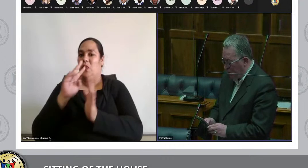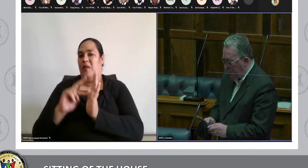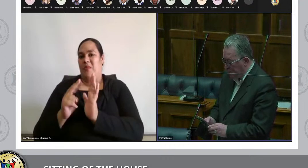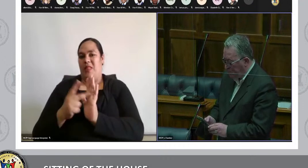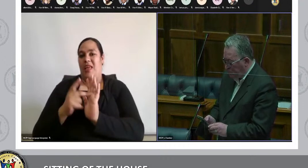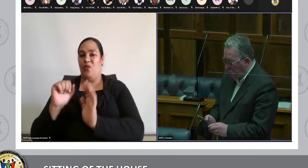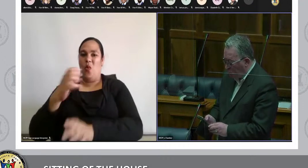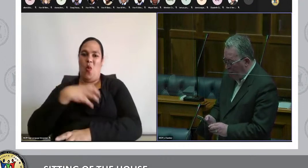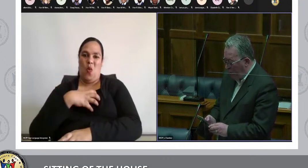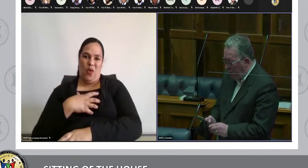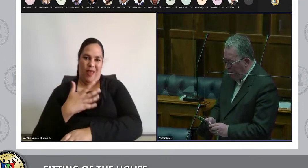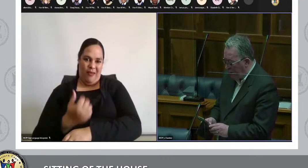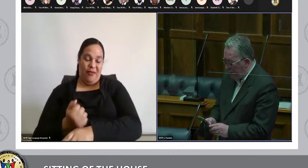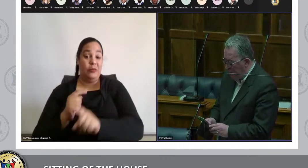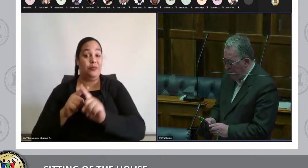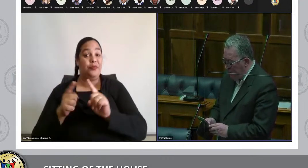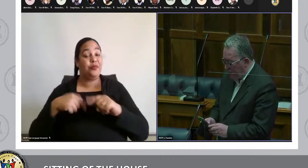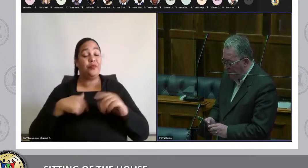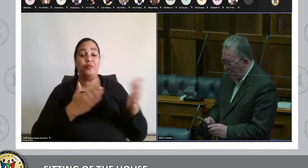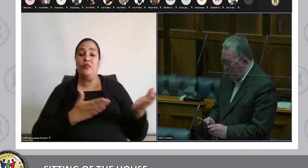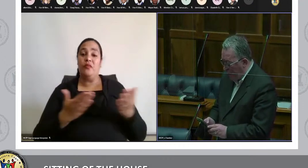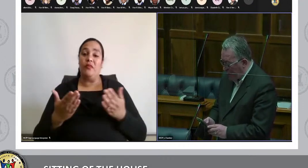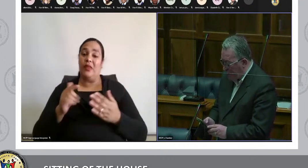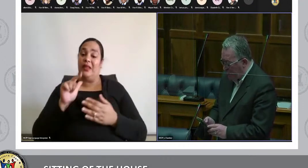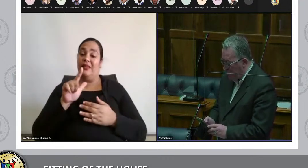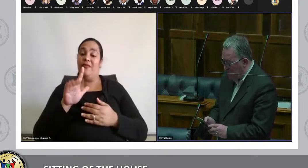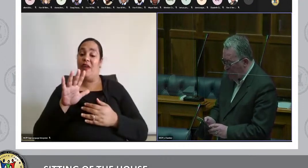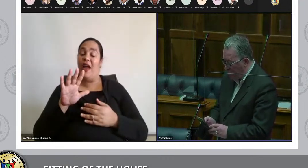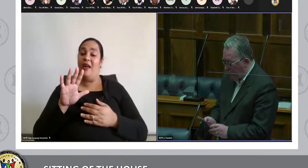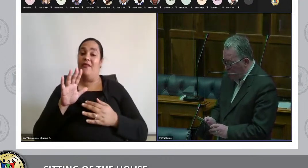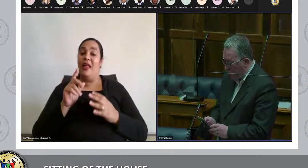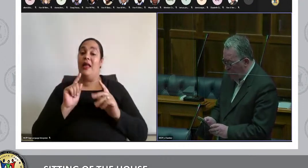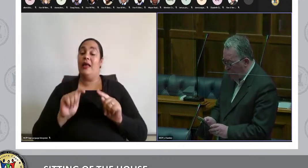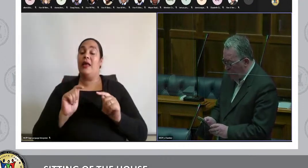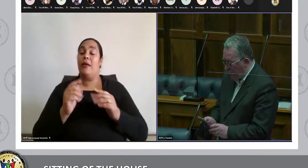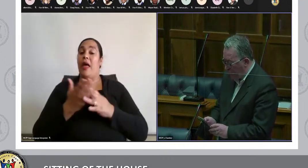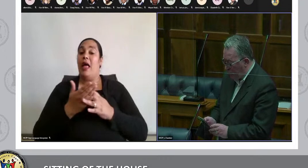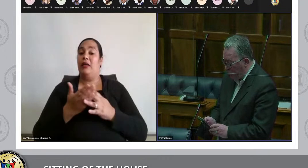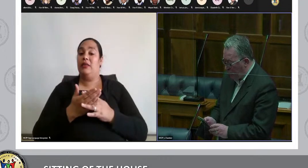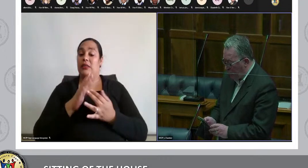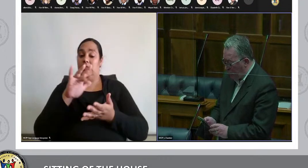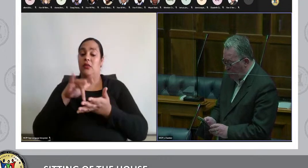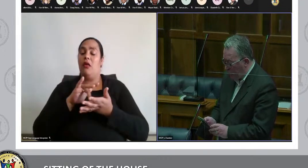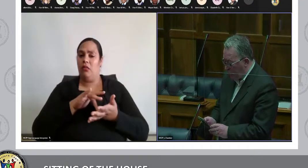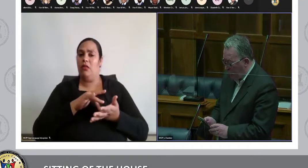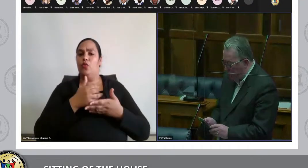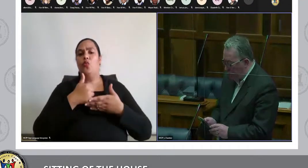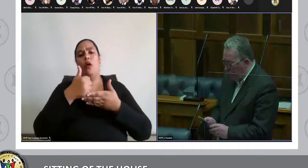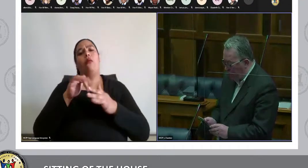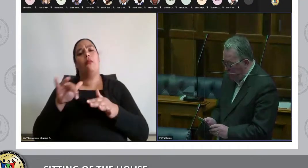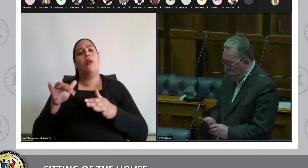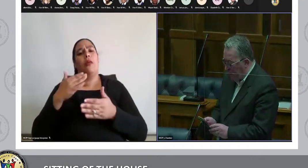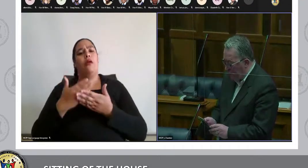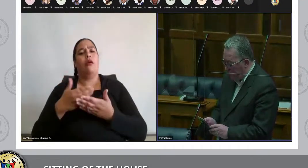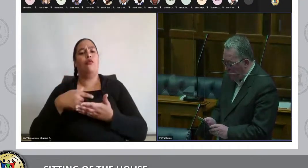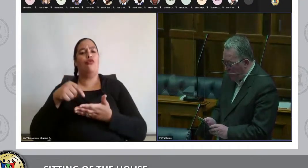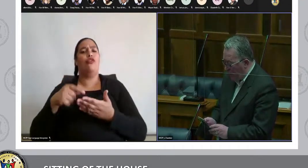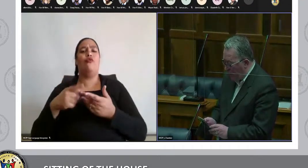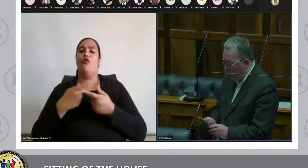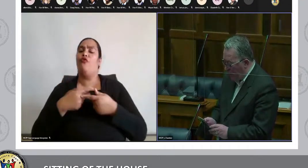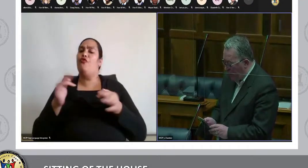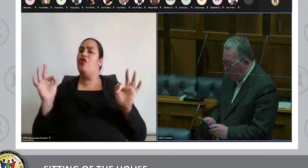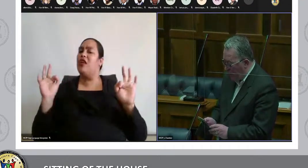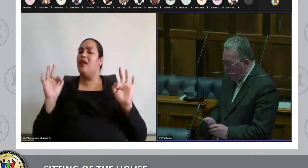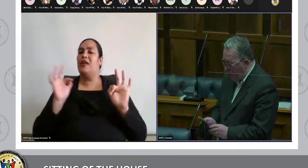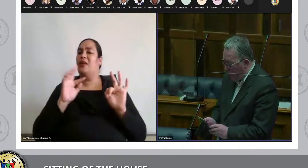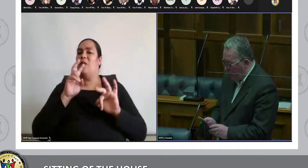its own. While we welcome the 75 Cape access centres across the province to help residents register for free and zero